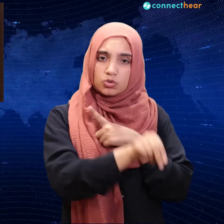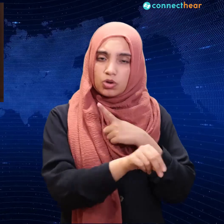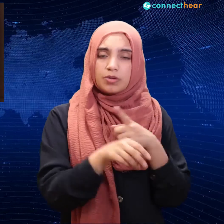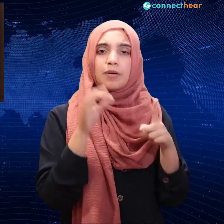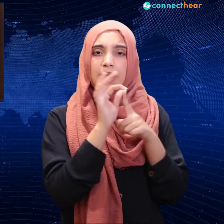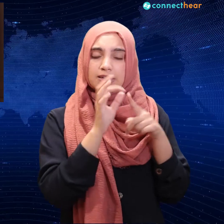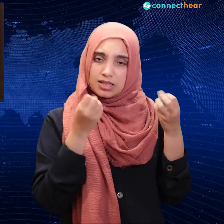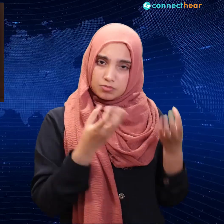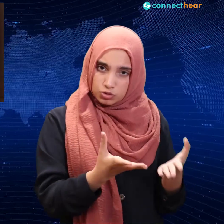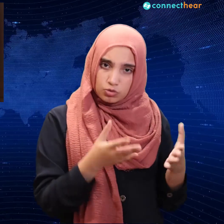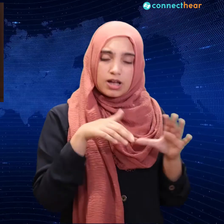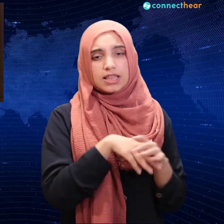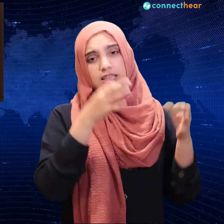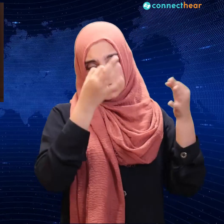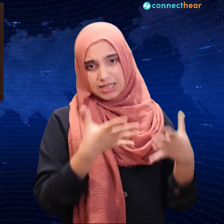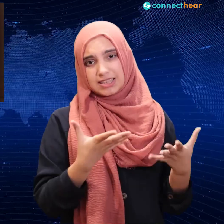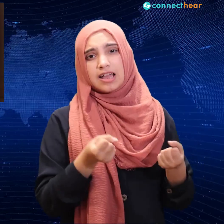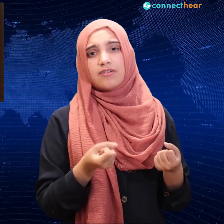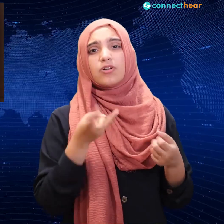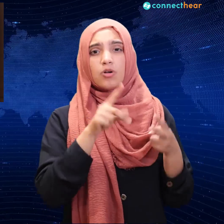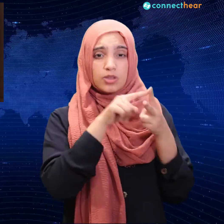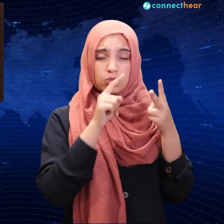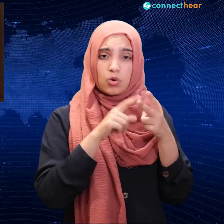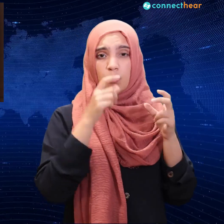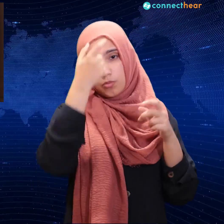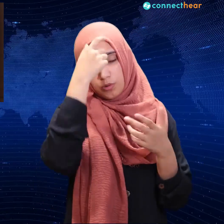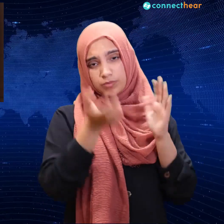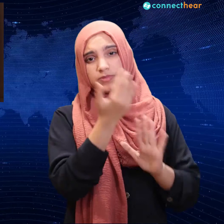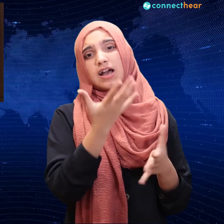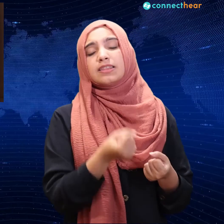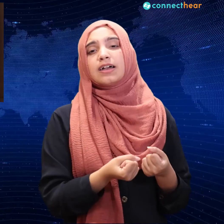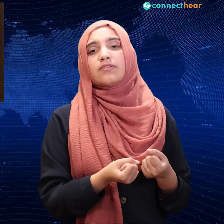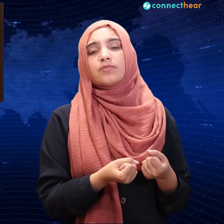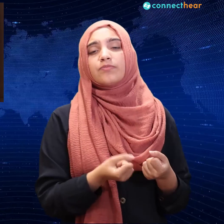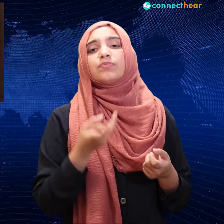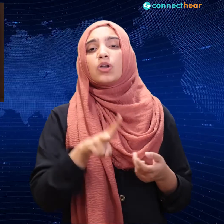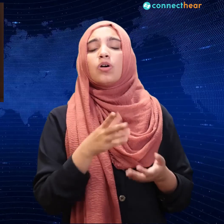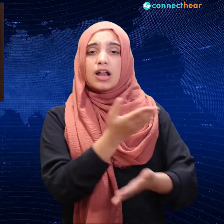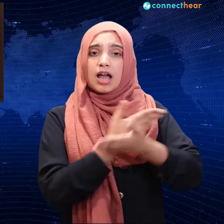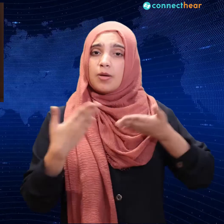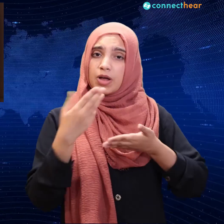not stability there, then we have these 2 major problems looming in front of us. We